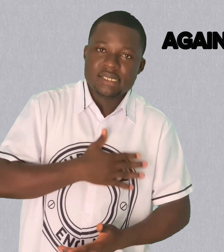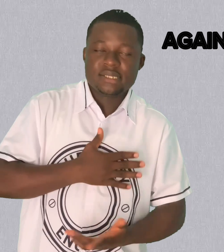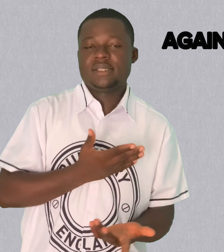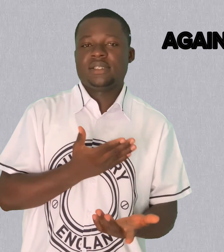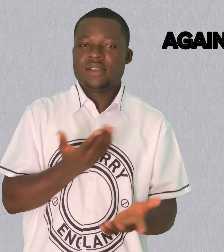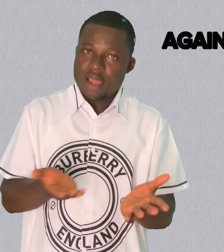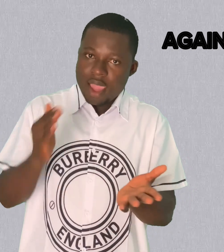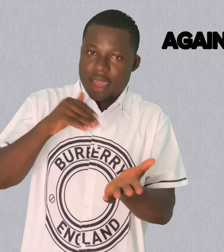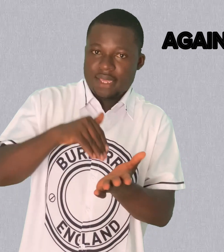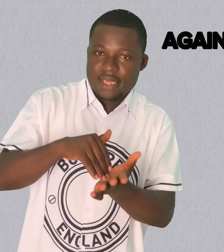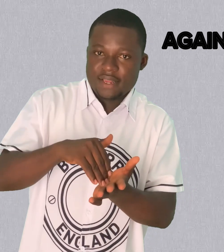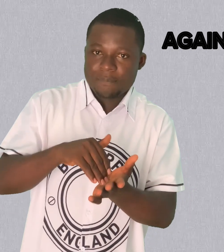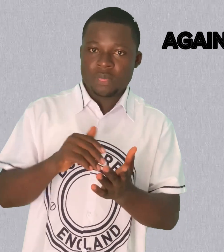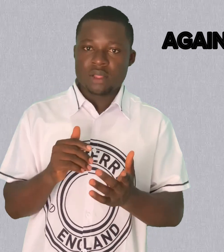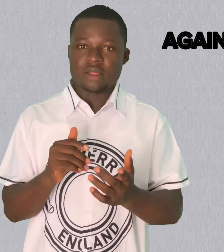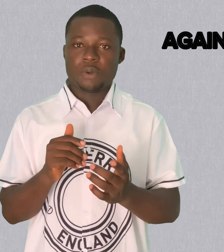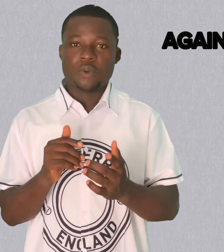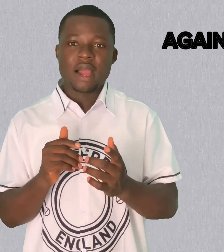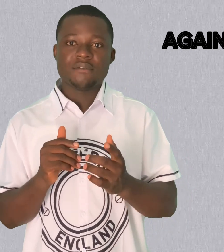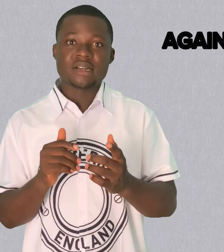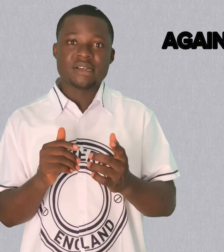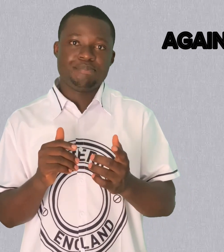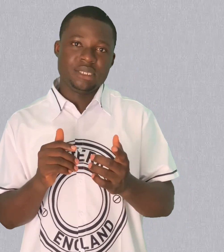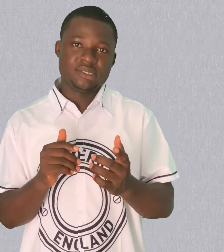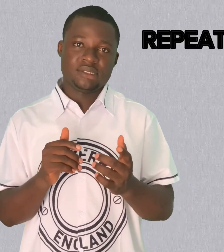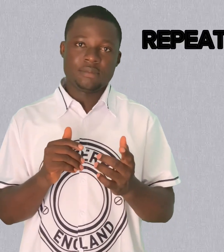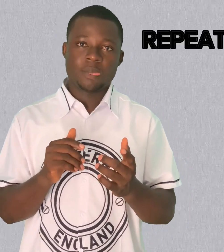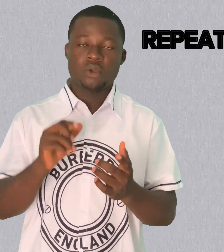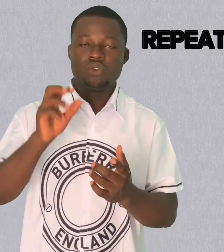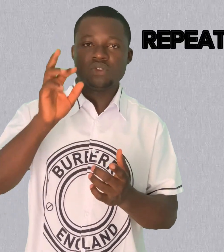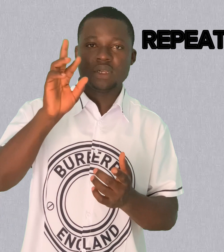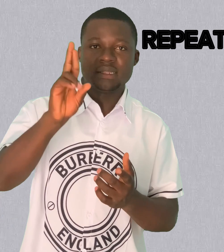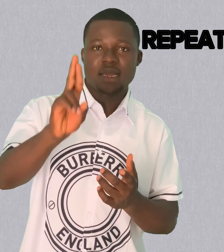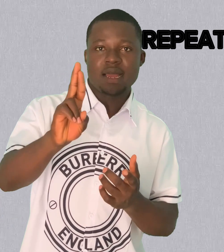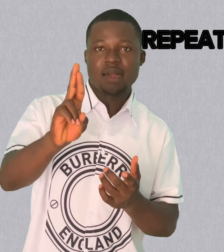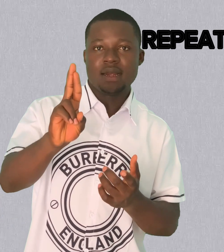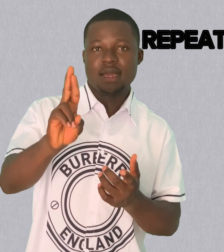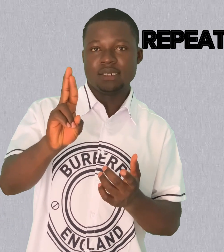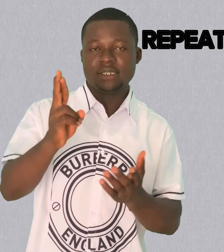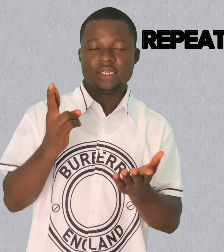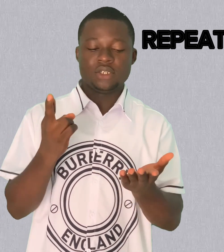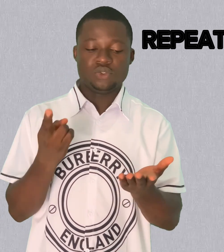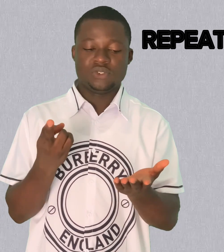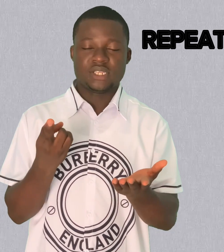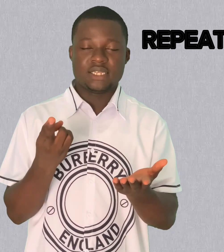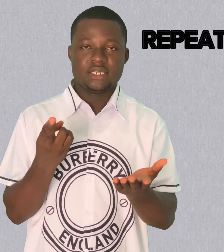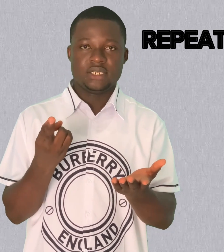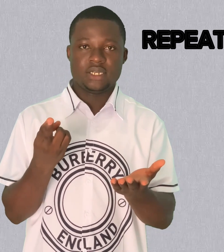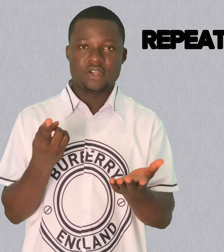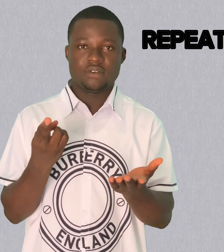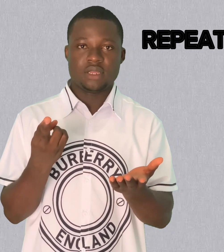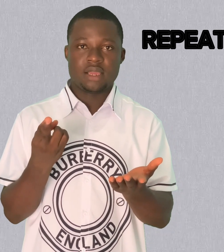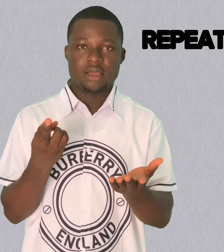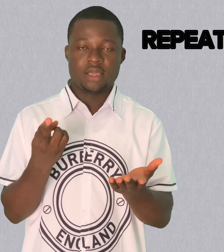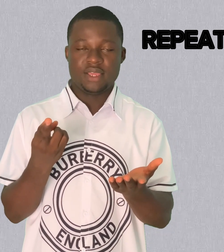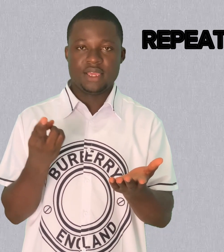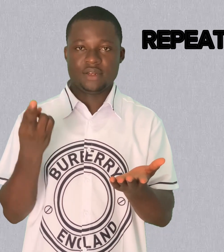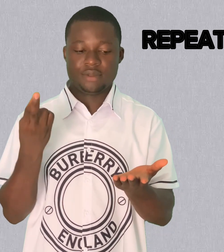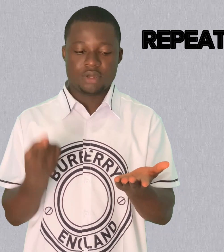please. Again. Now when we have repeat, use your letter R hand to sign again. It